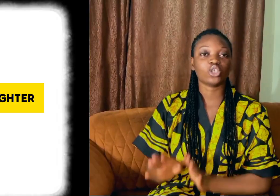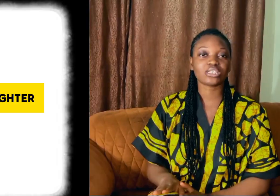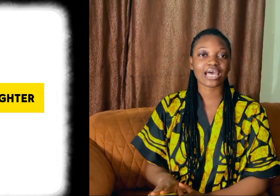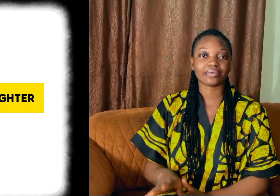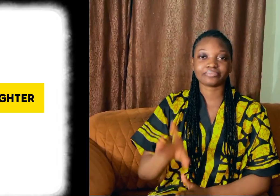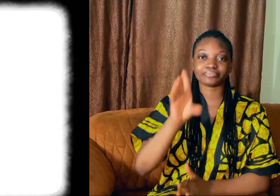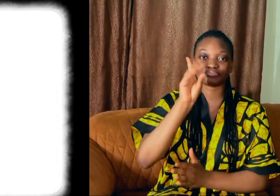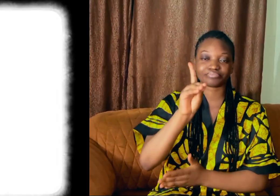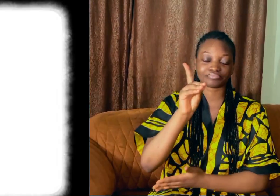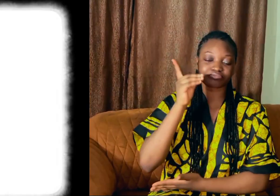Daughter,